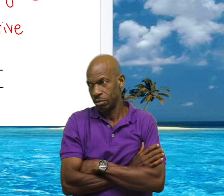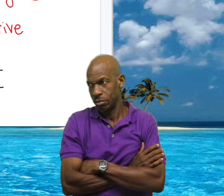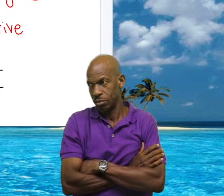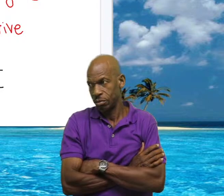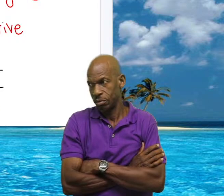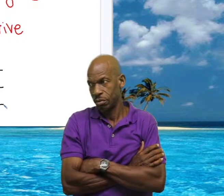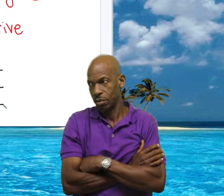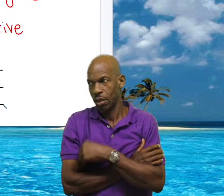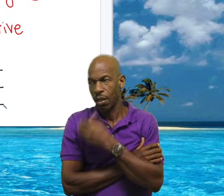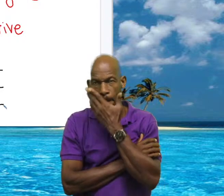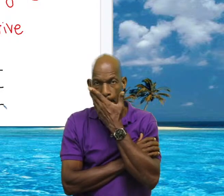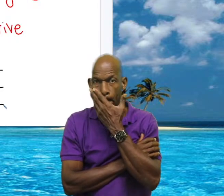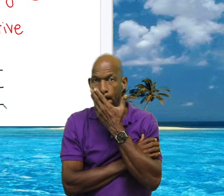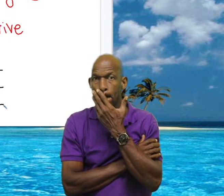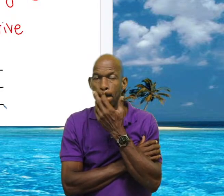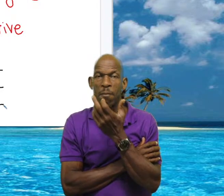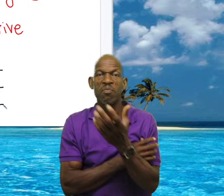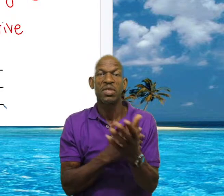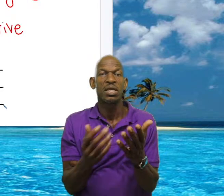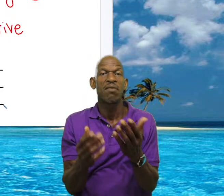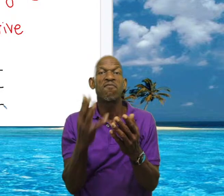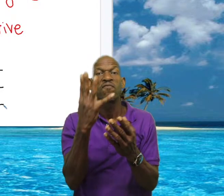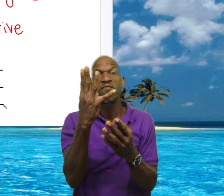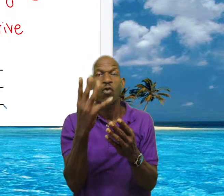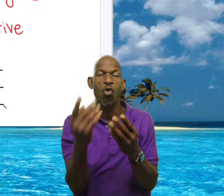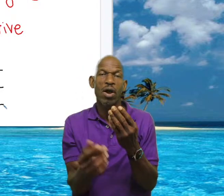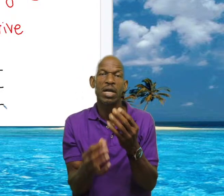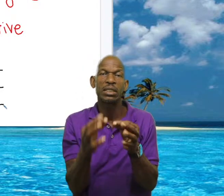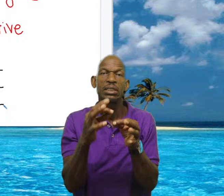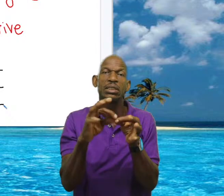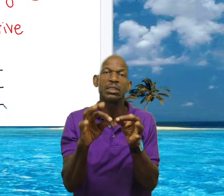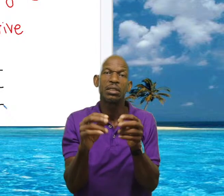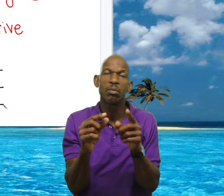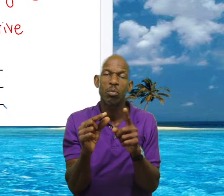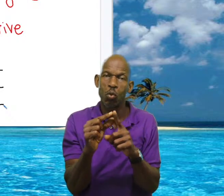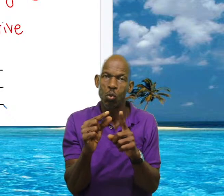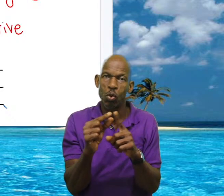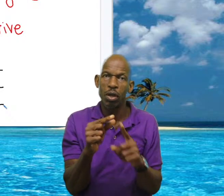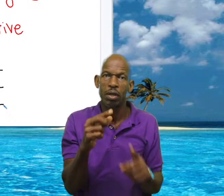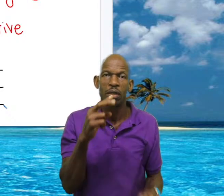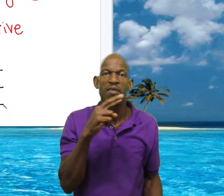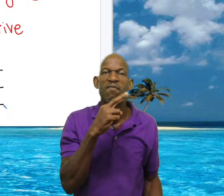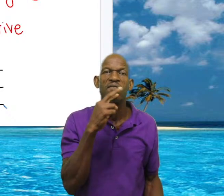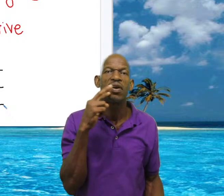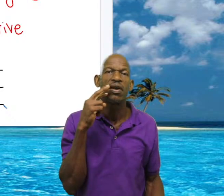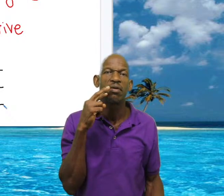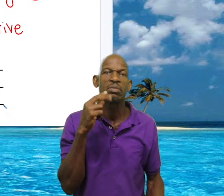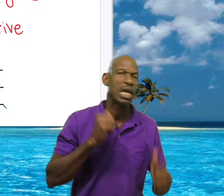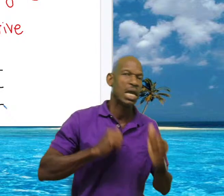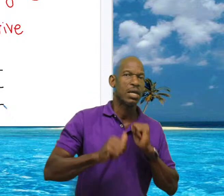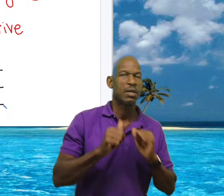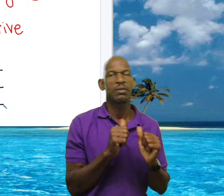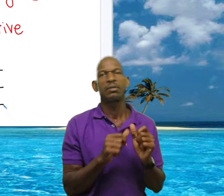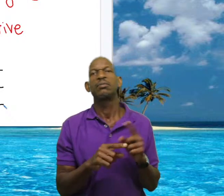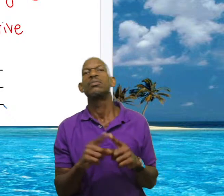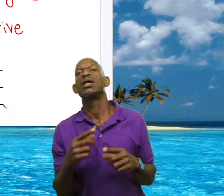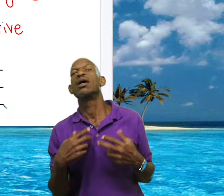A word to cry. These words are verbs. They are action words. But there are words that have